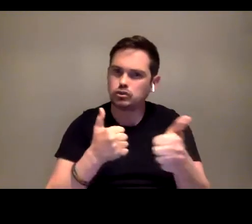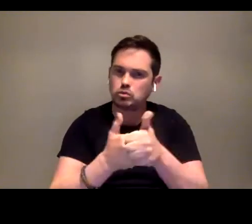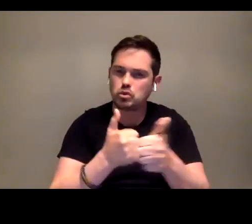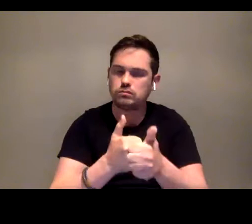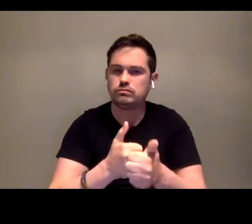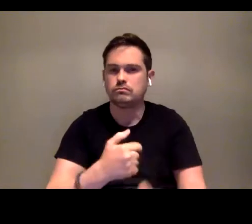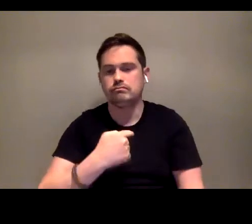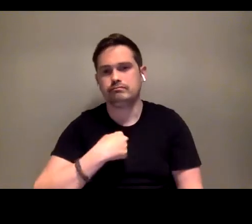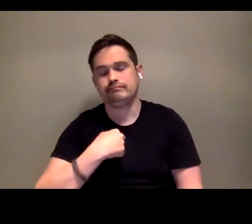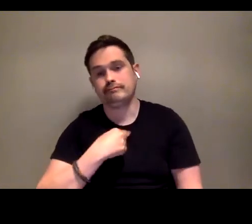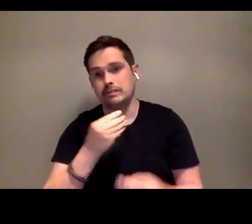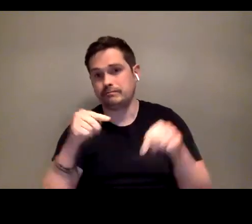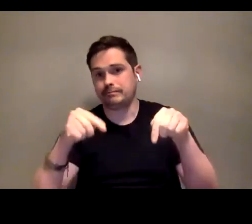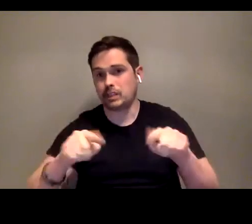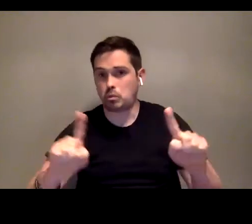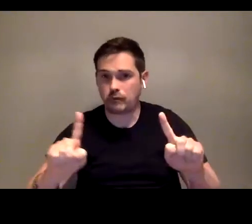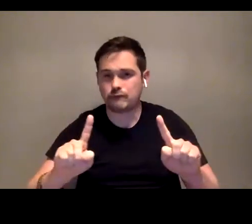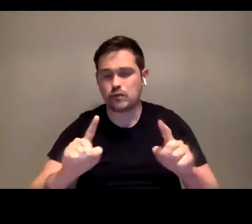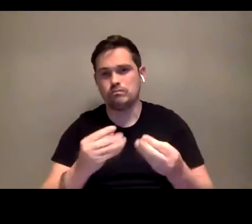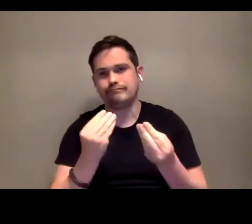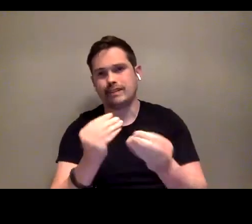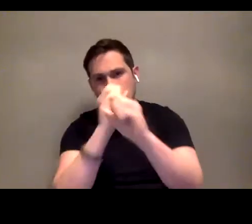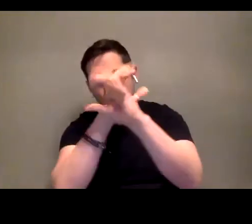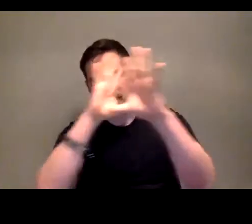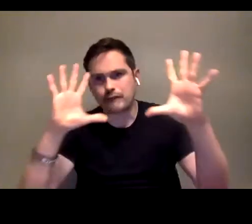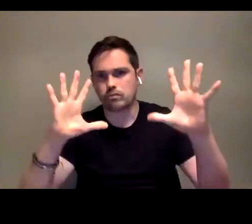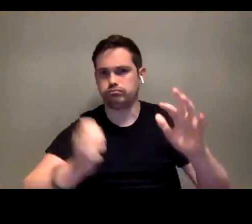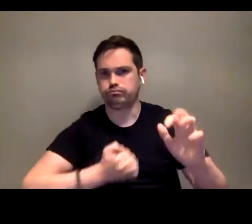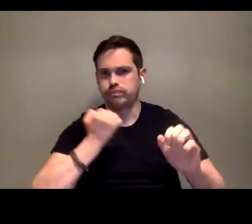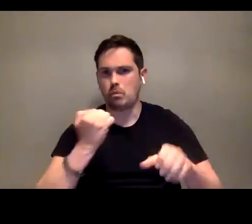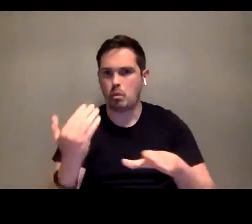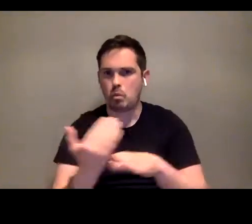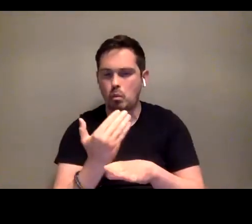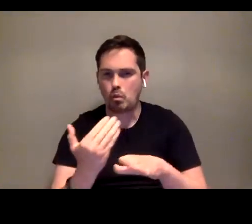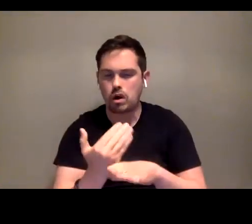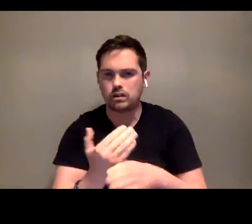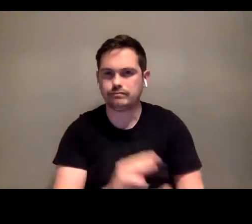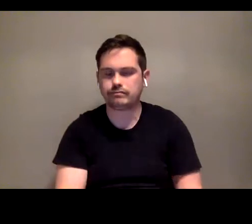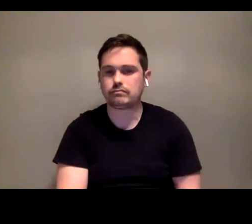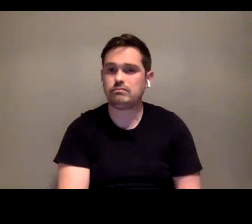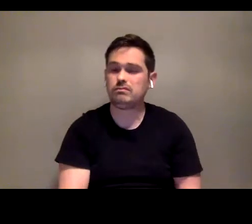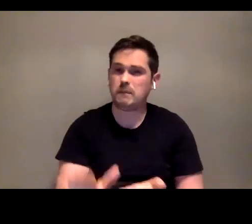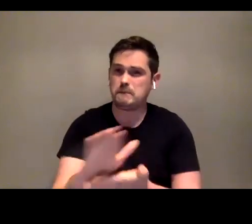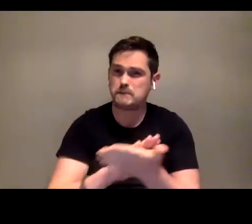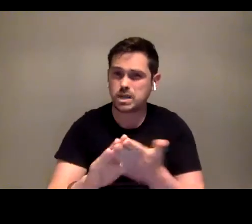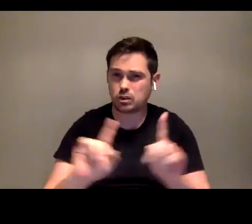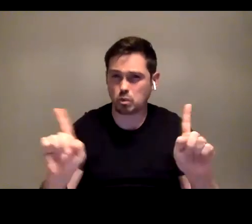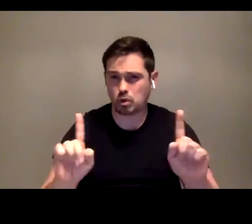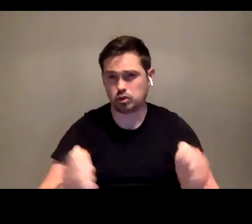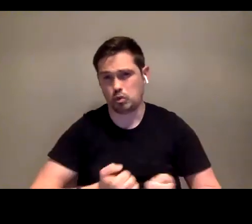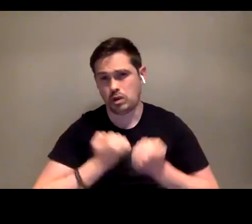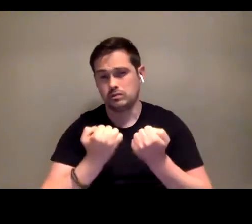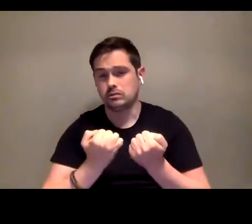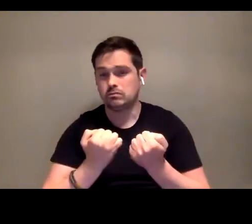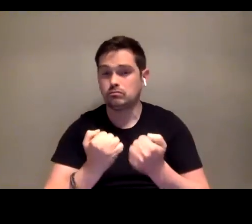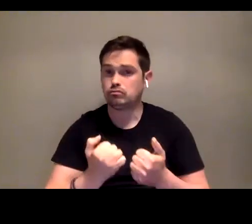a bit of an overview to the work and also talk about what it means to us, what is a good green job, and